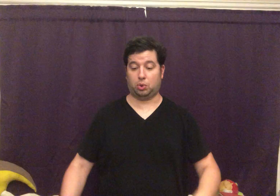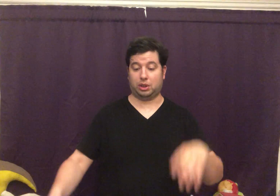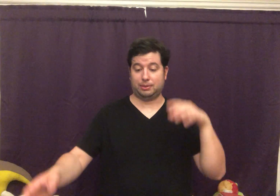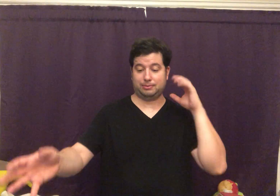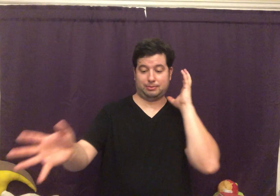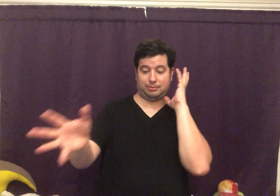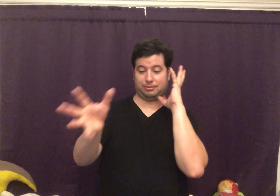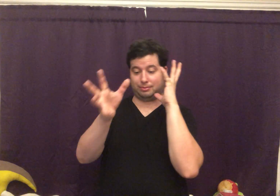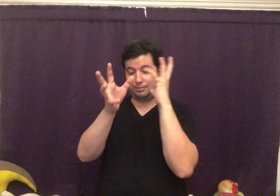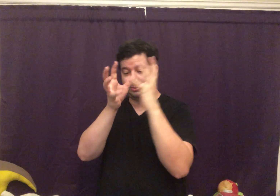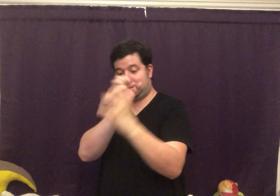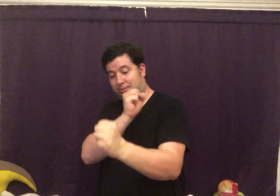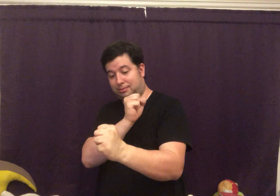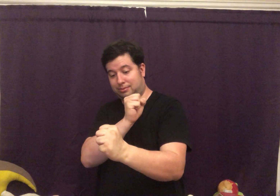Cruel.